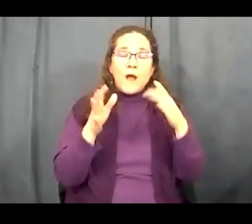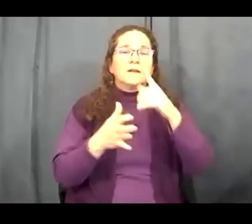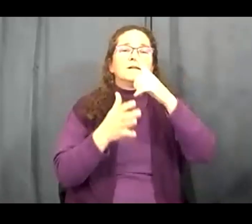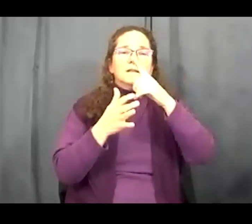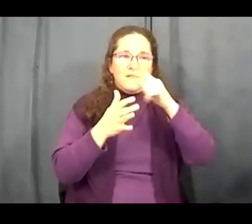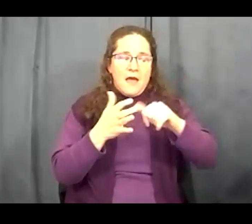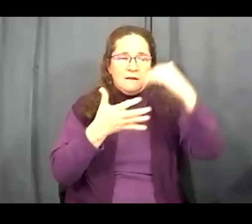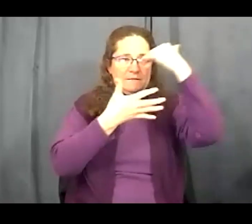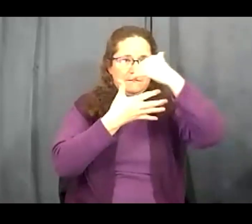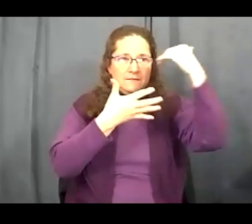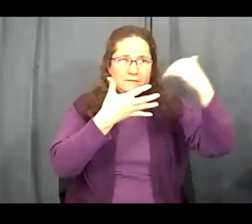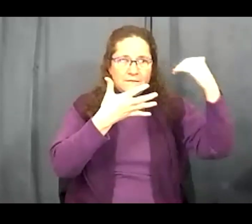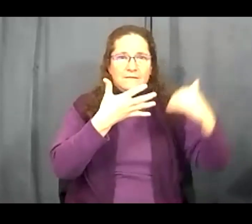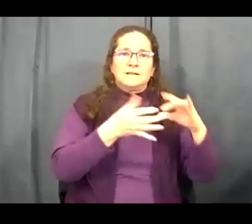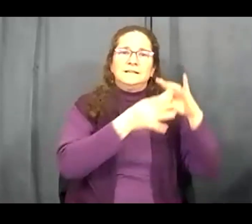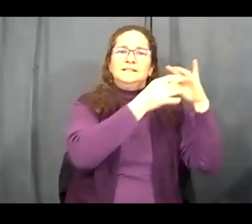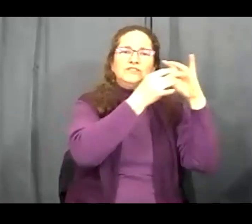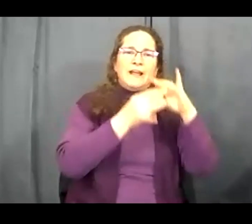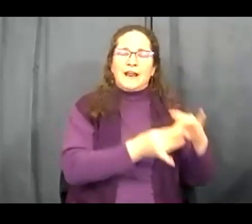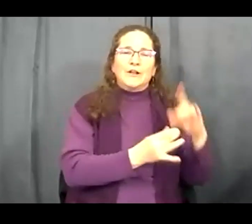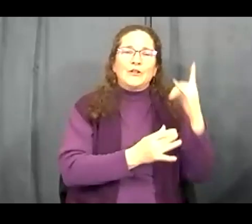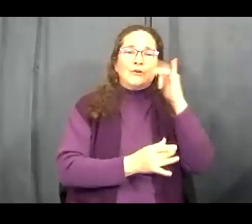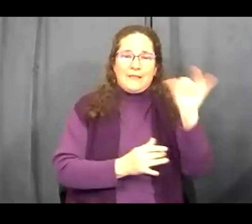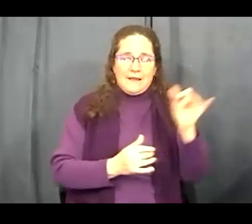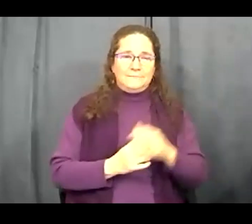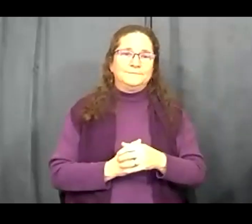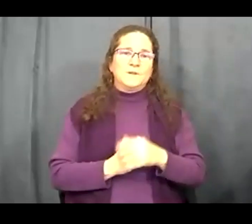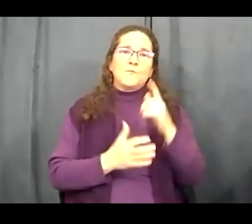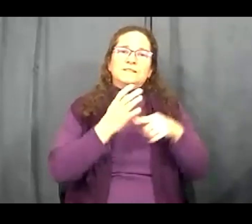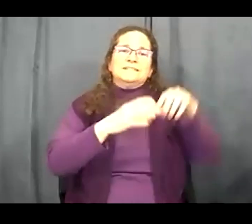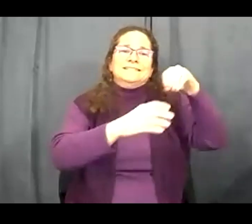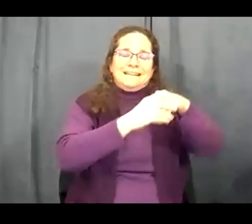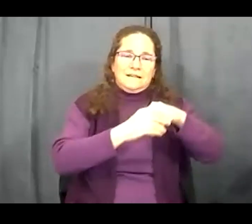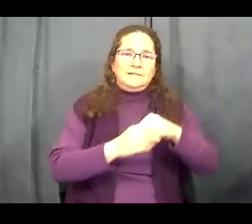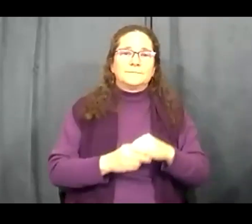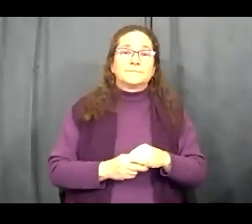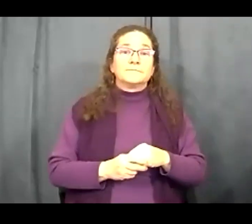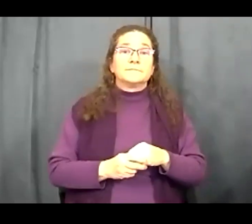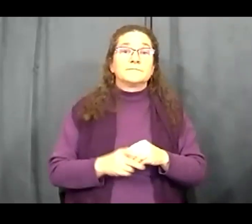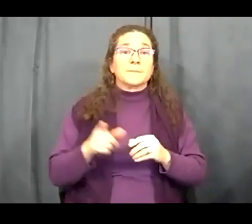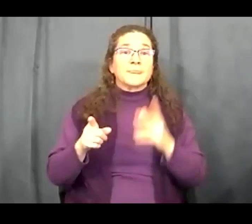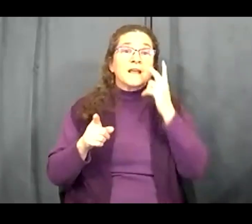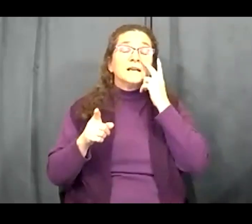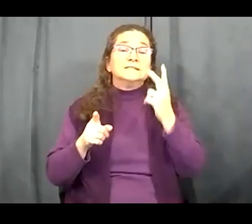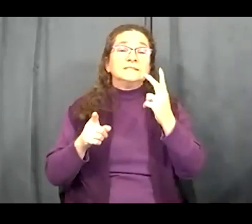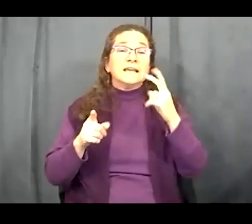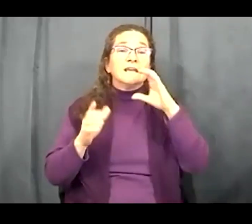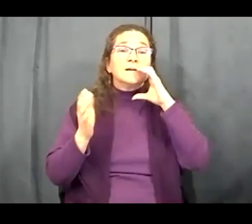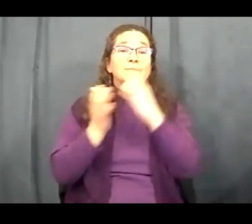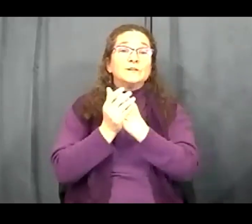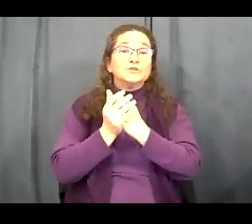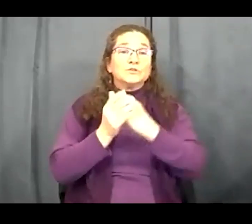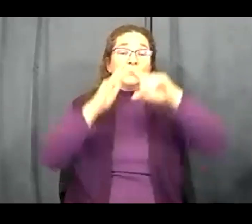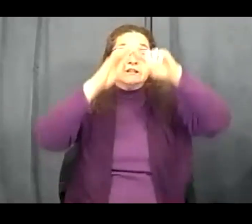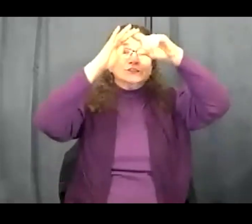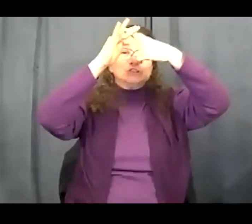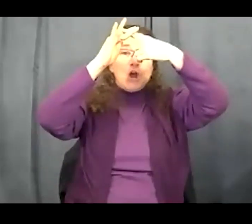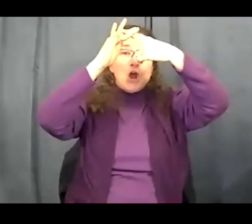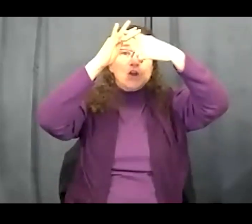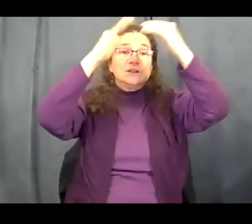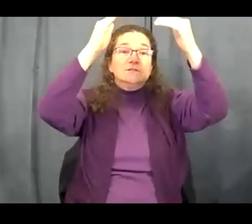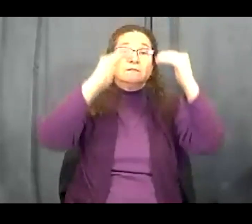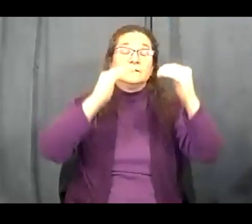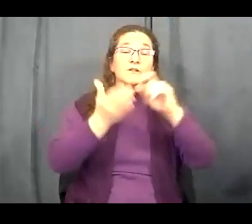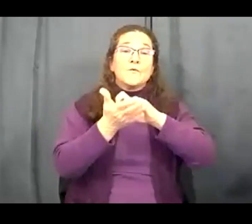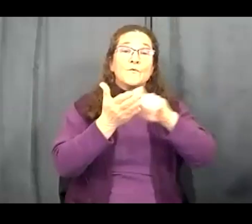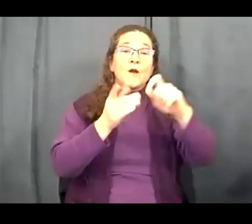Alright, so on the right you'll see a graphic where at the top it says start and there's an arrow down to a box that says write a word on